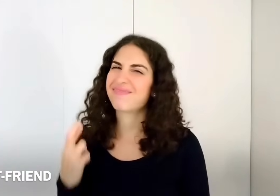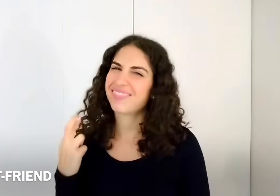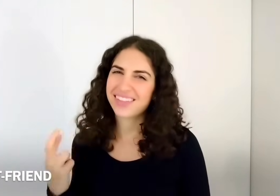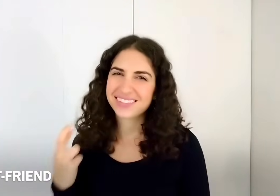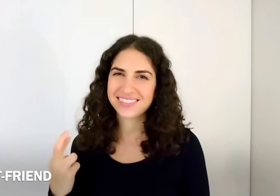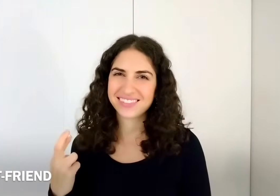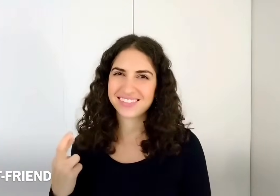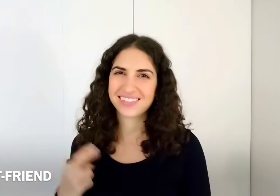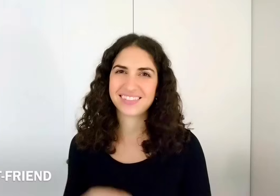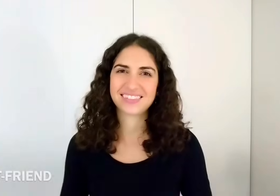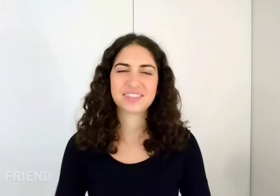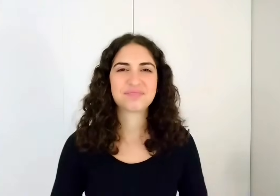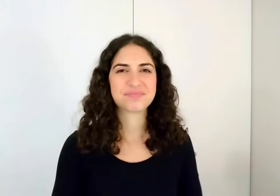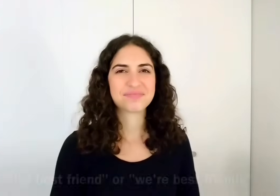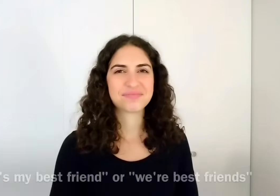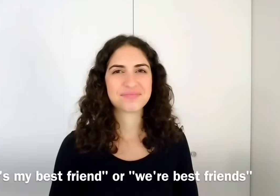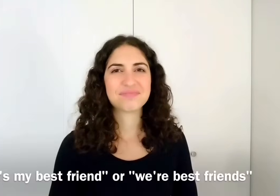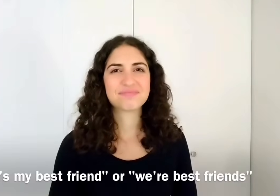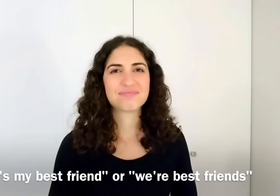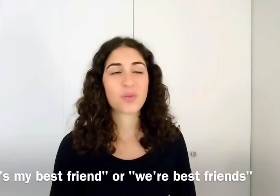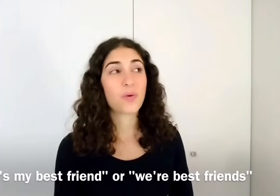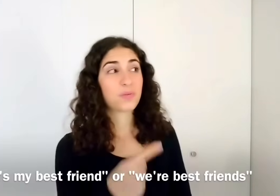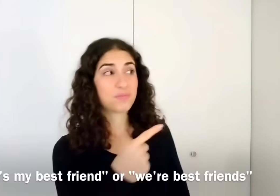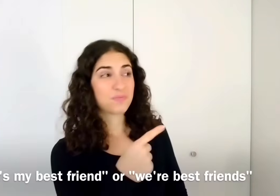friends. Best friends.